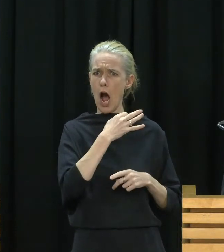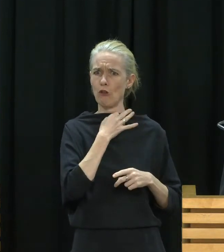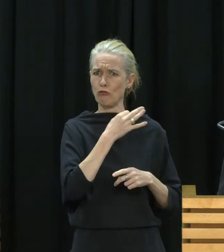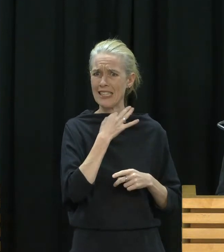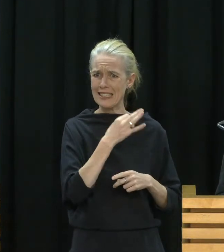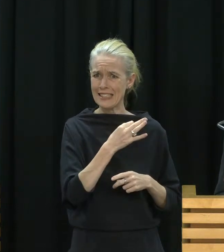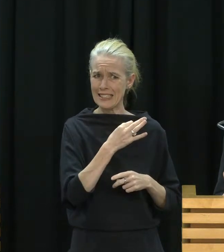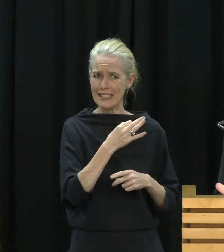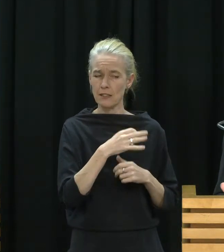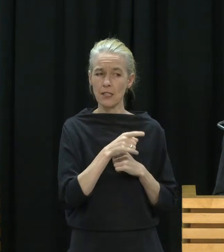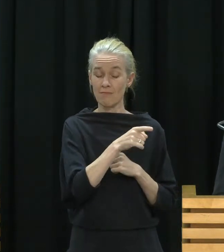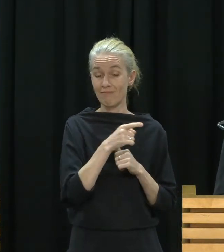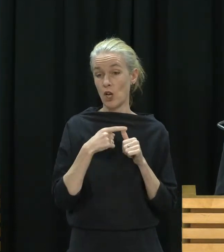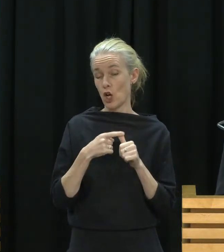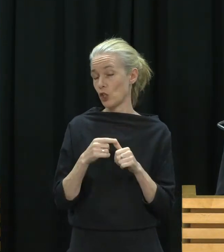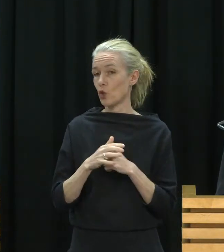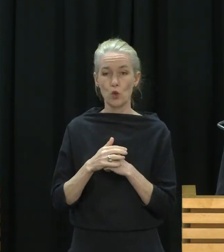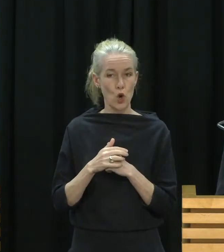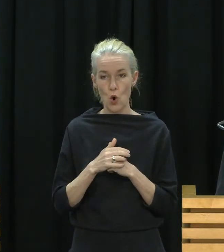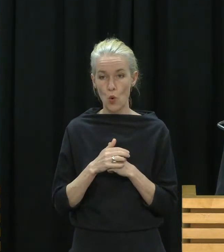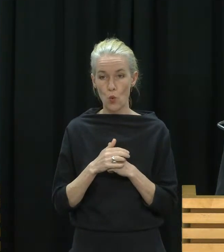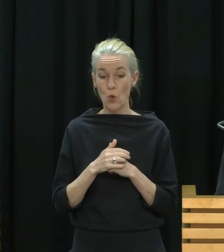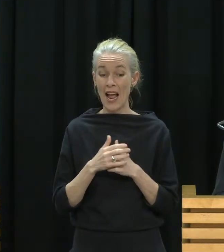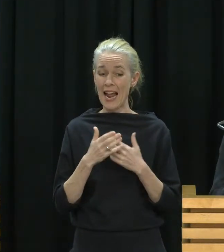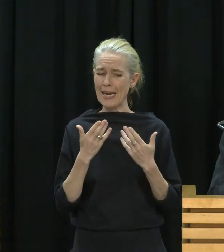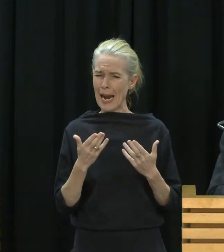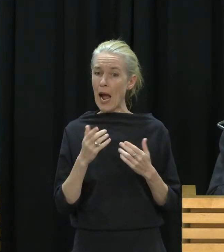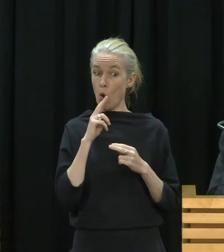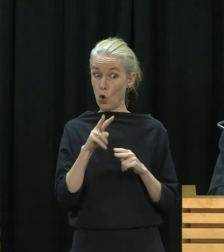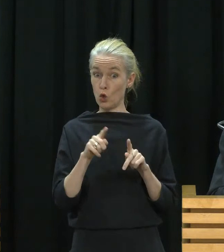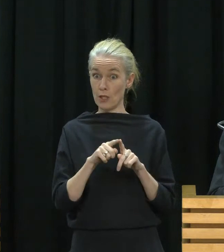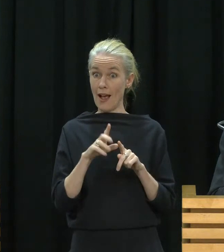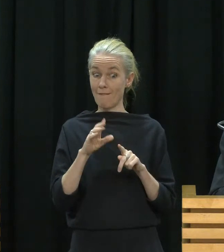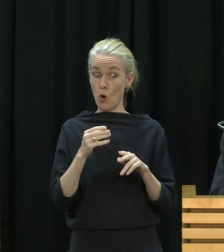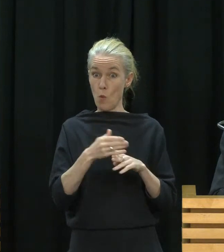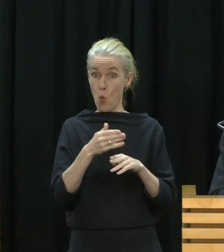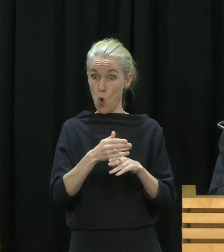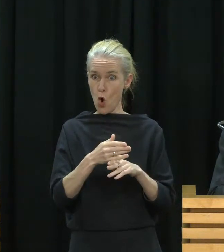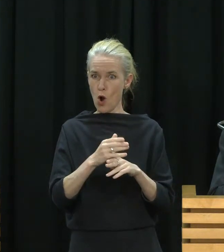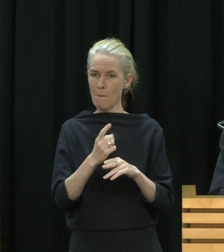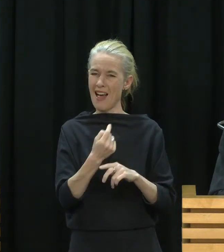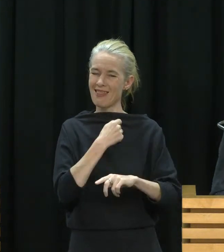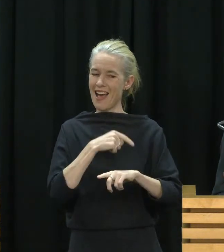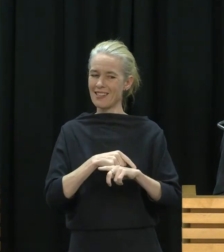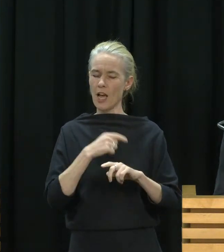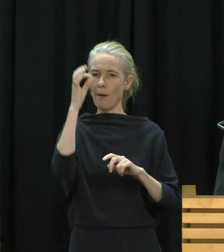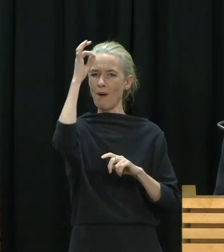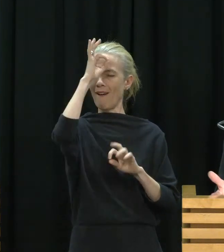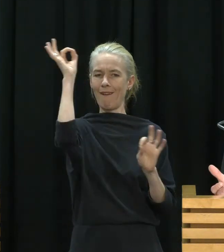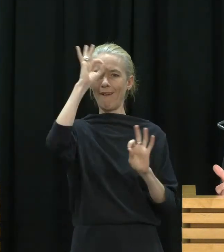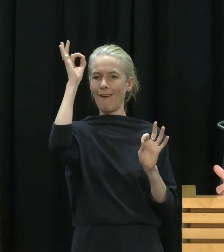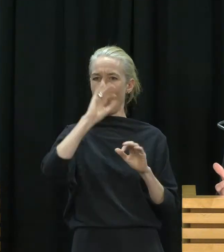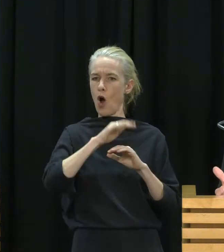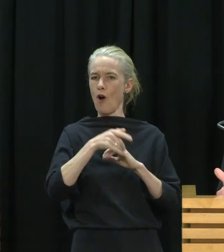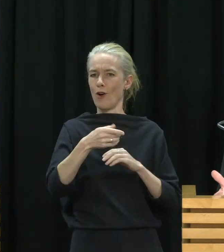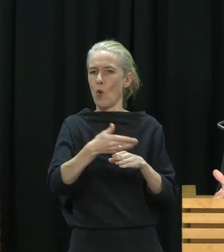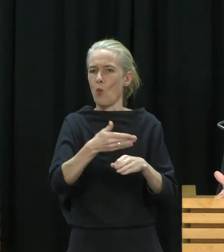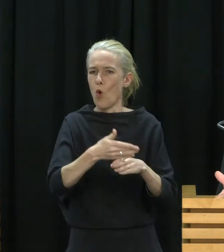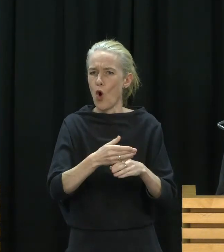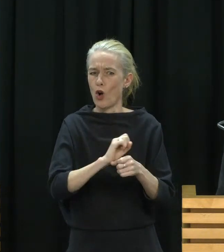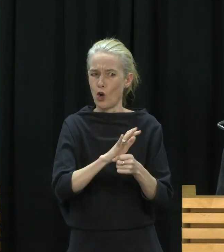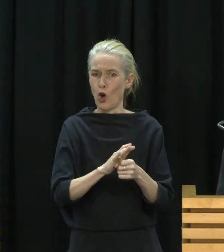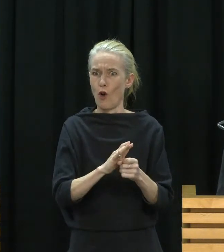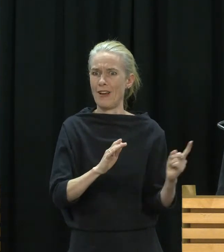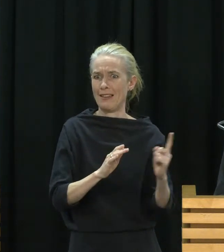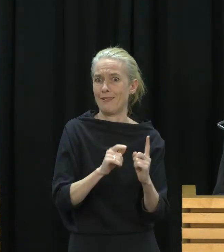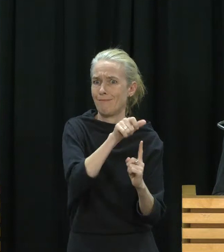of interest. So everybody who has travelled from Sydney since their outbreak started has been emailed since their